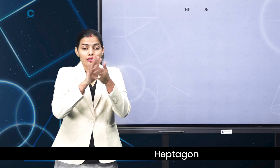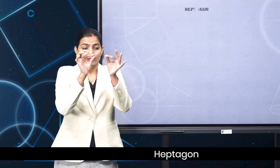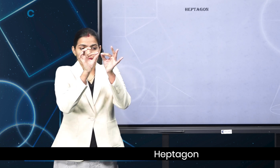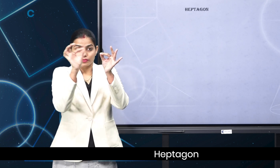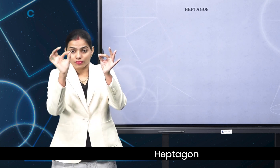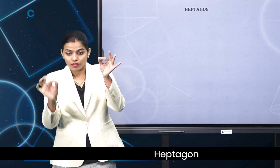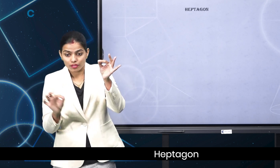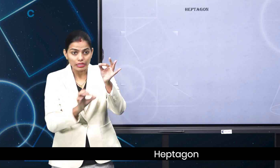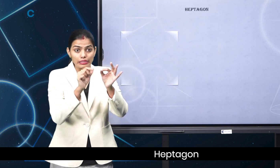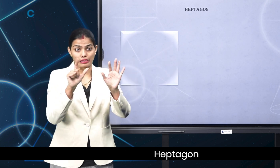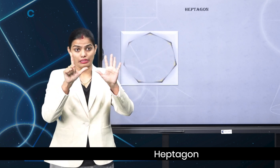Heptagon.